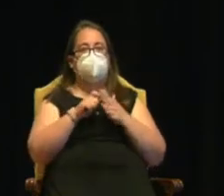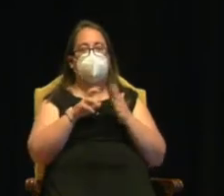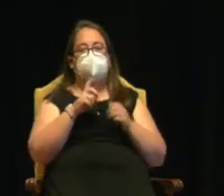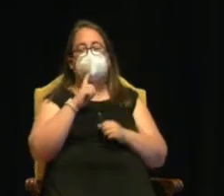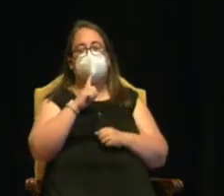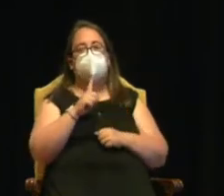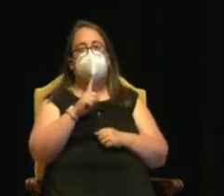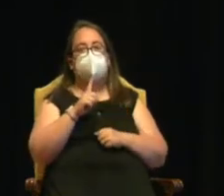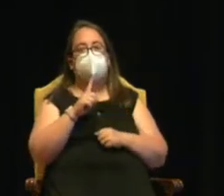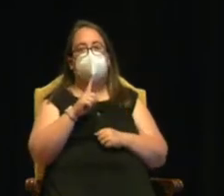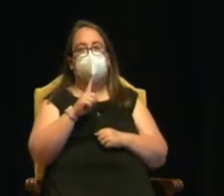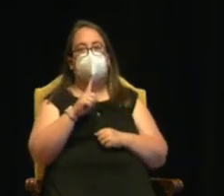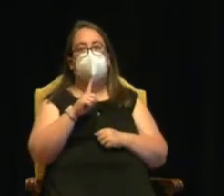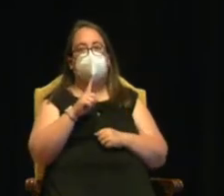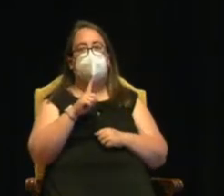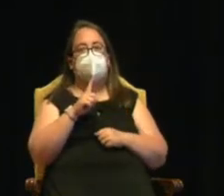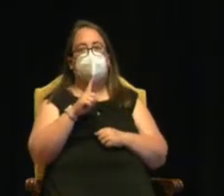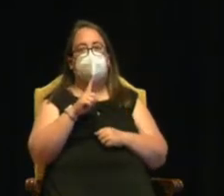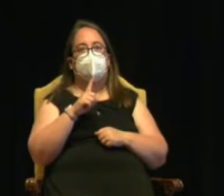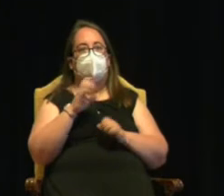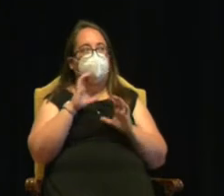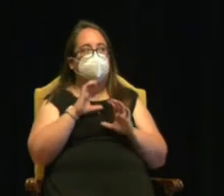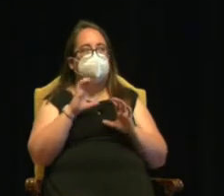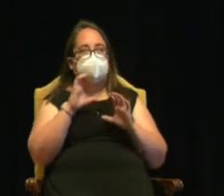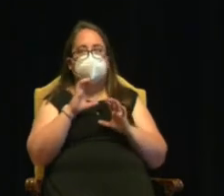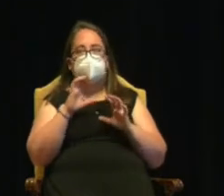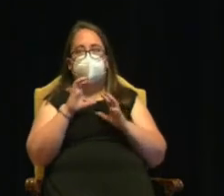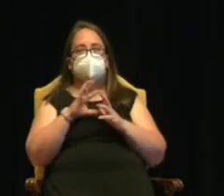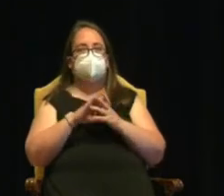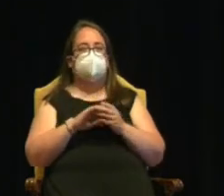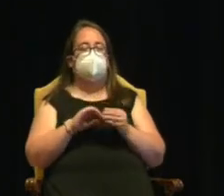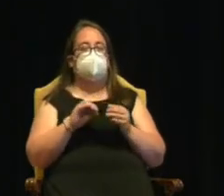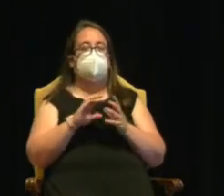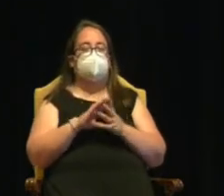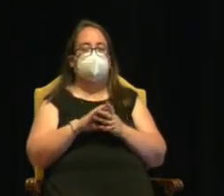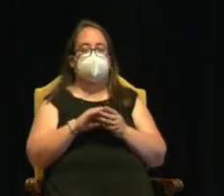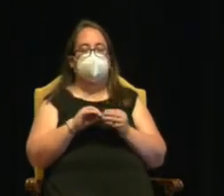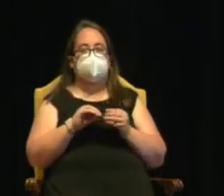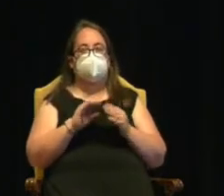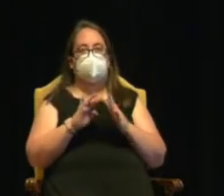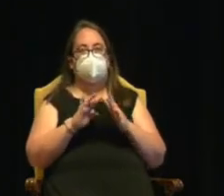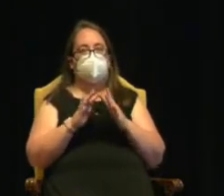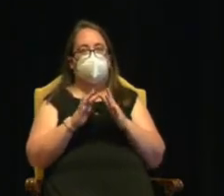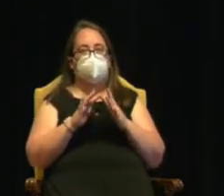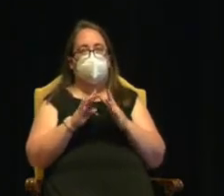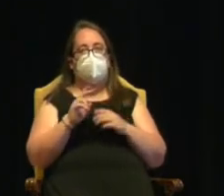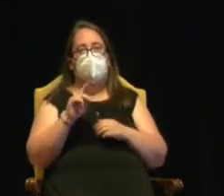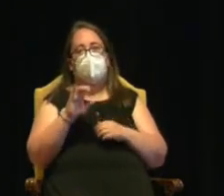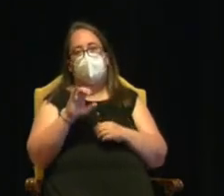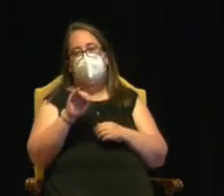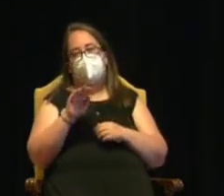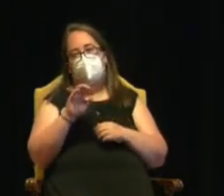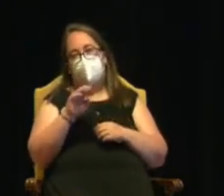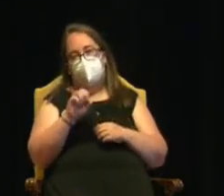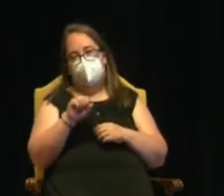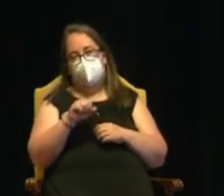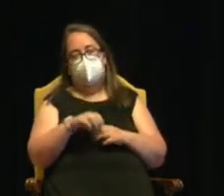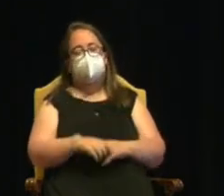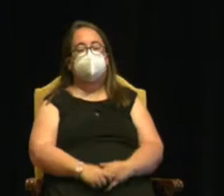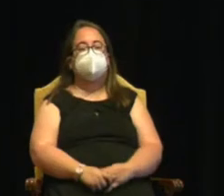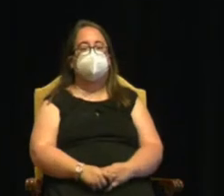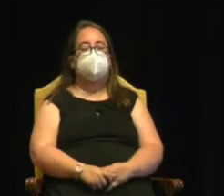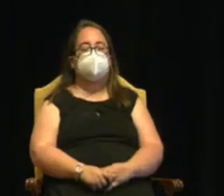are kind of actively seeking out stories in online or public forums. I